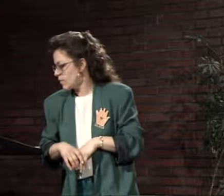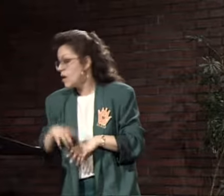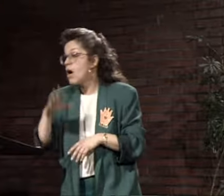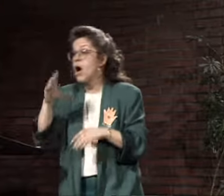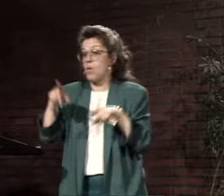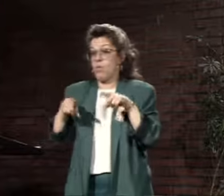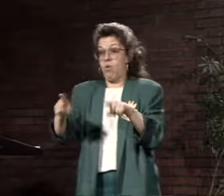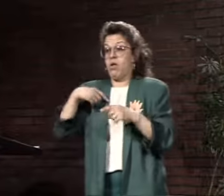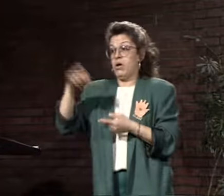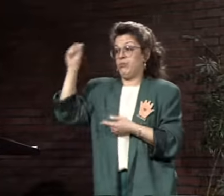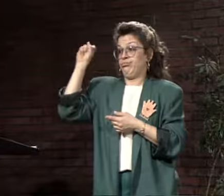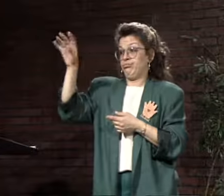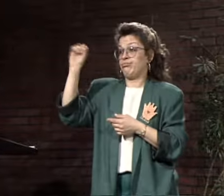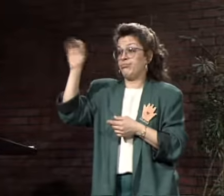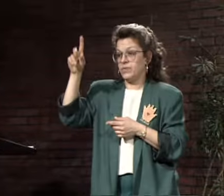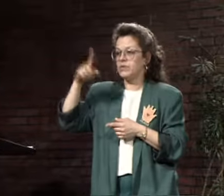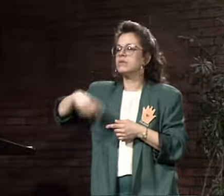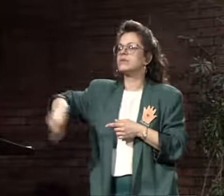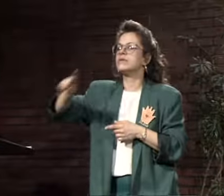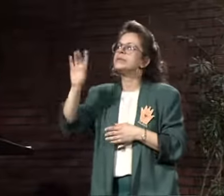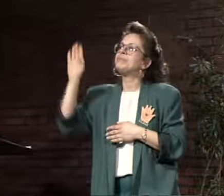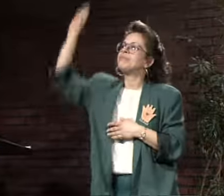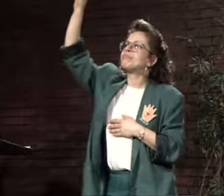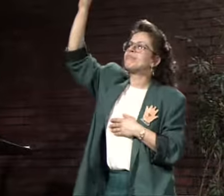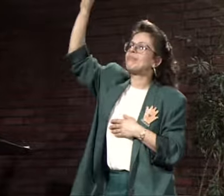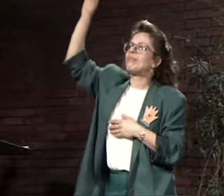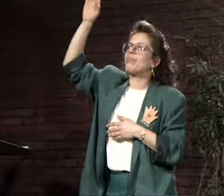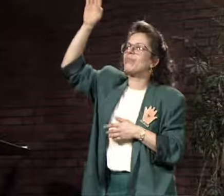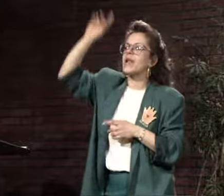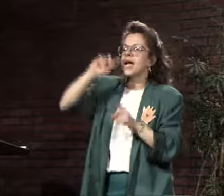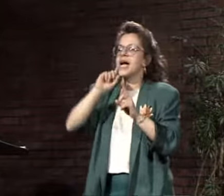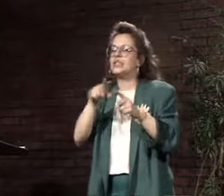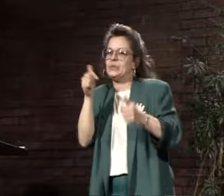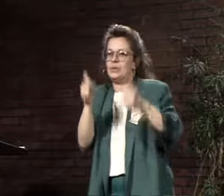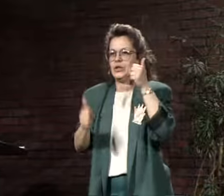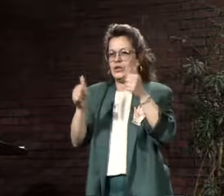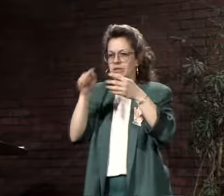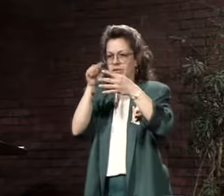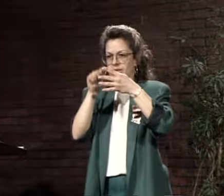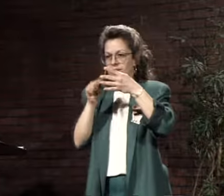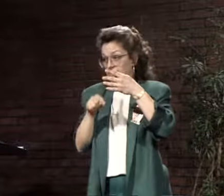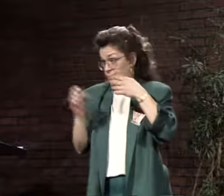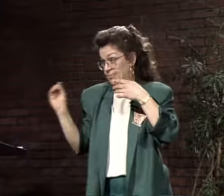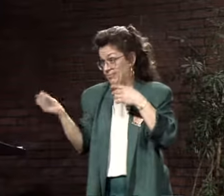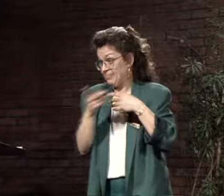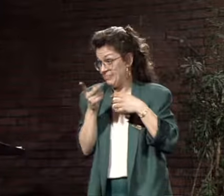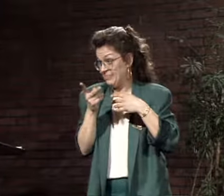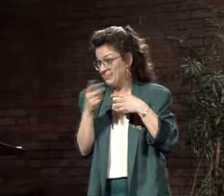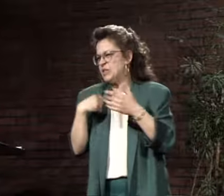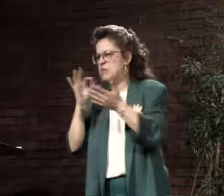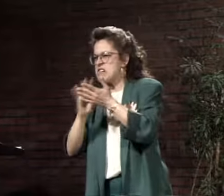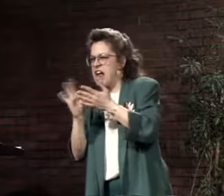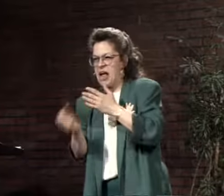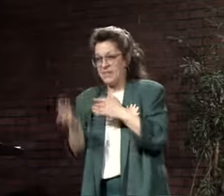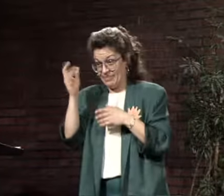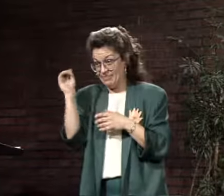It's very important that you guys remember these 2 points. All right, I'm going to start assigning questions to you, and you guys pick which answer you think is